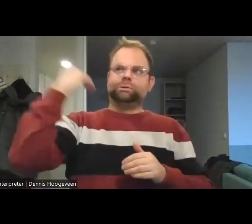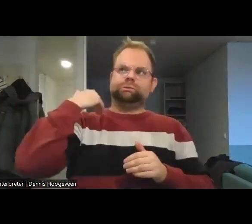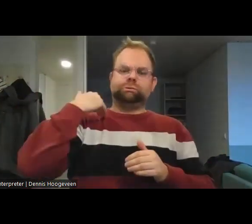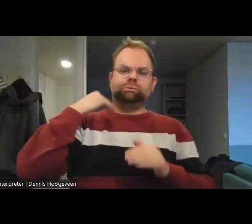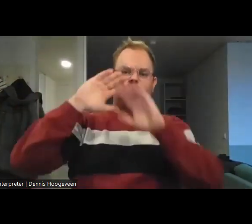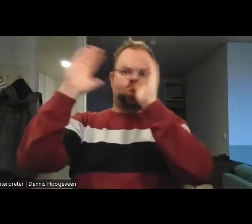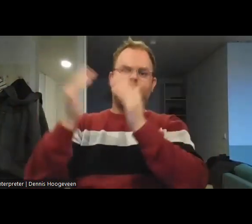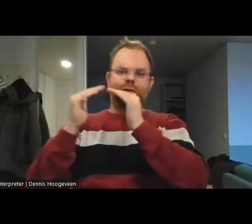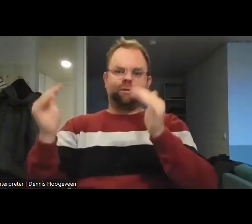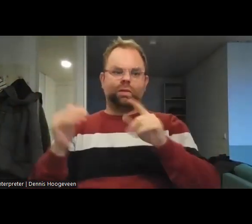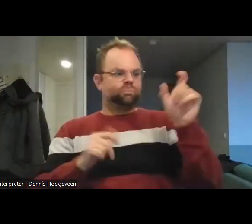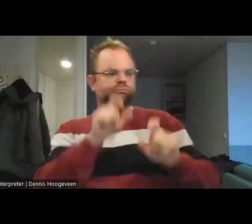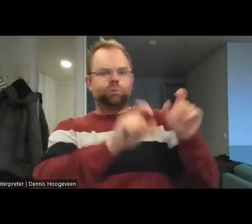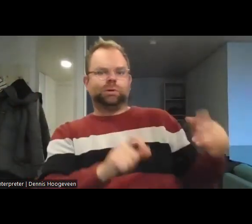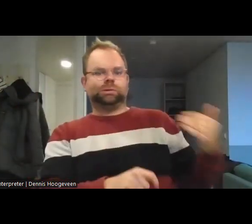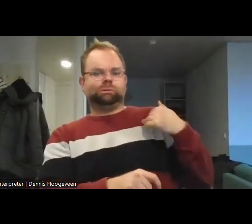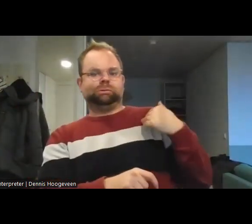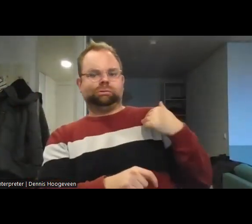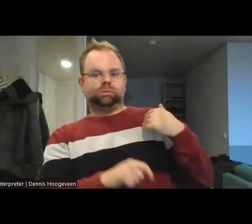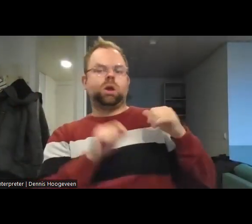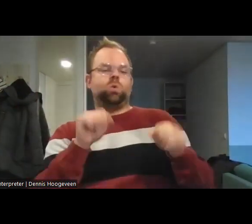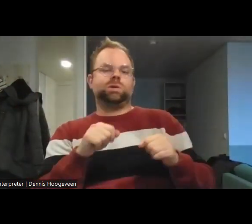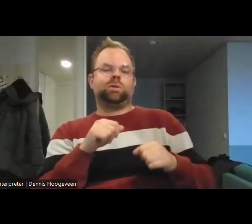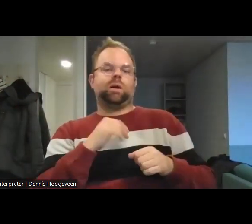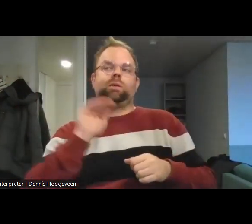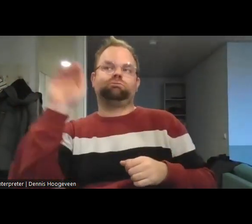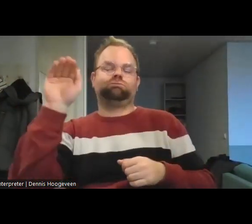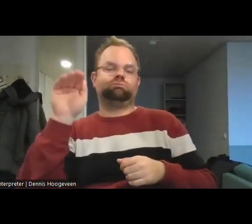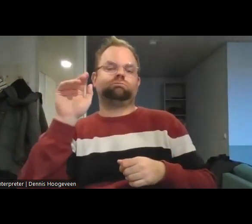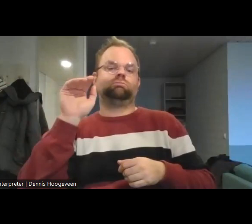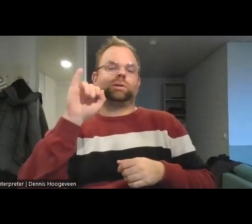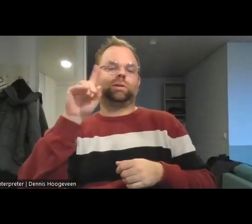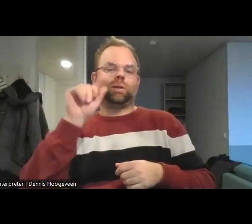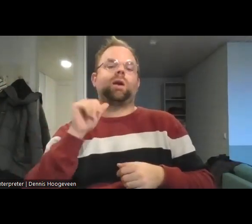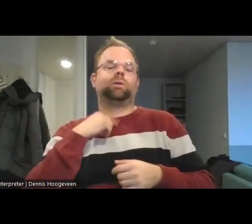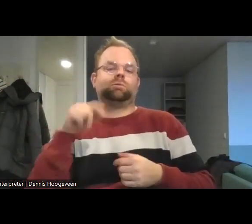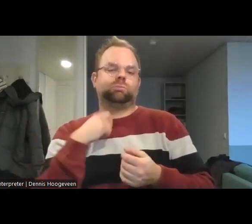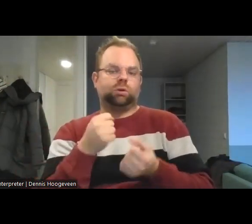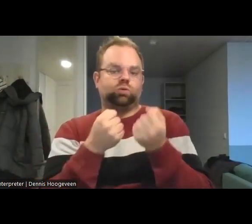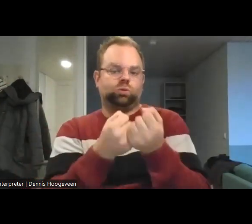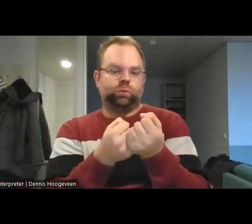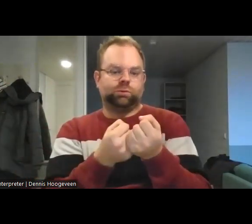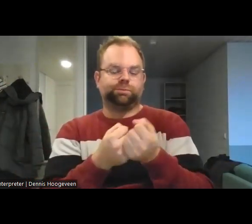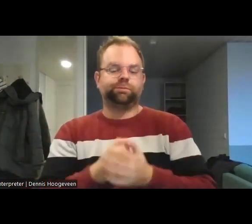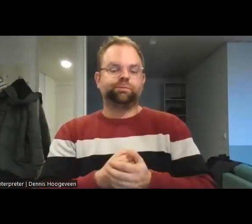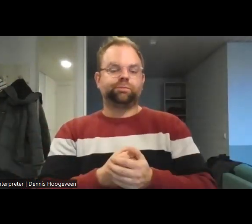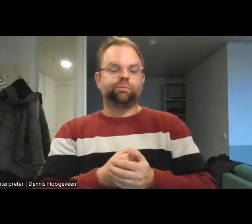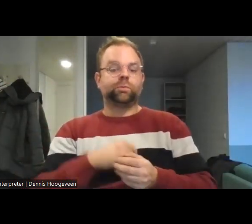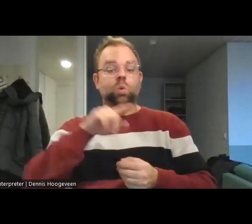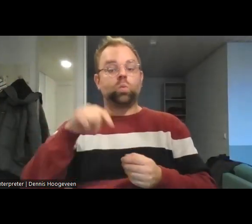level. So that is an opportunity that we can leverage. And as well, gender-based